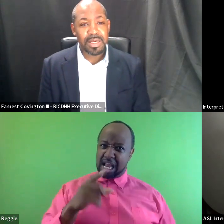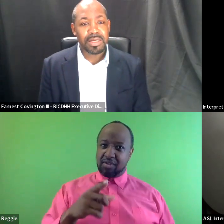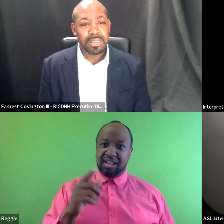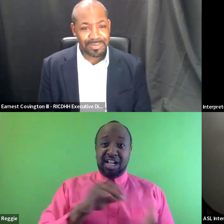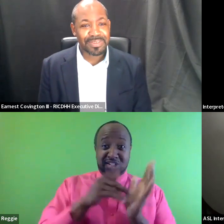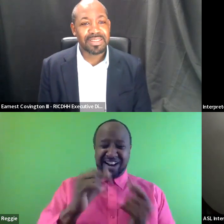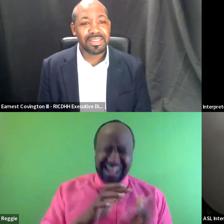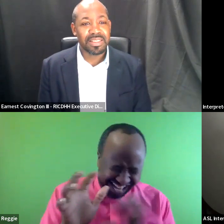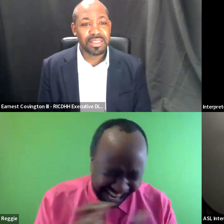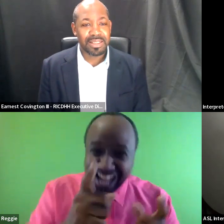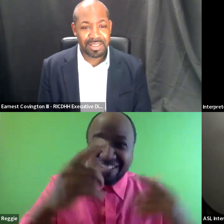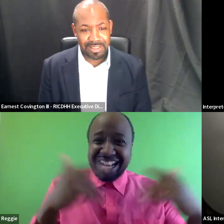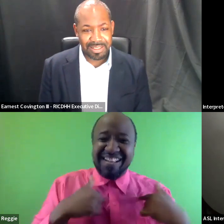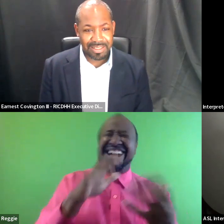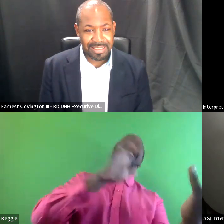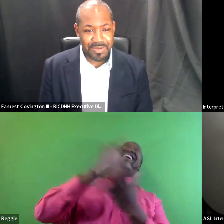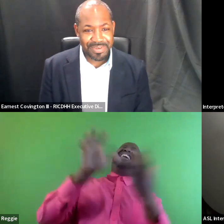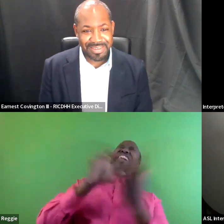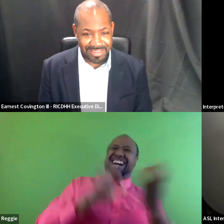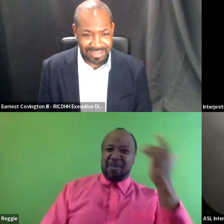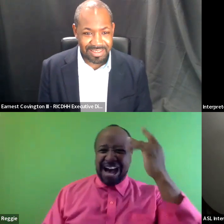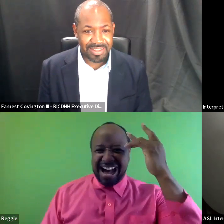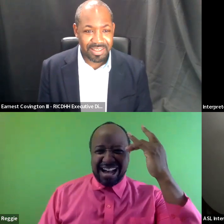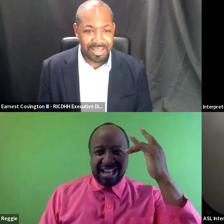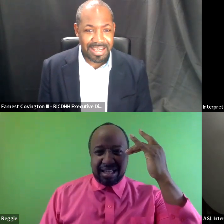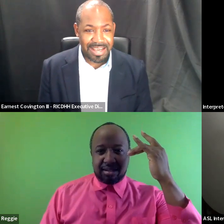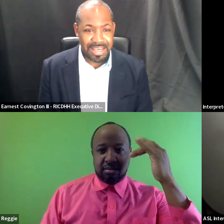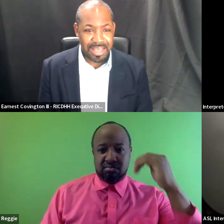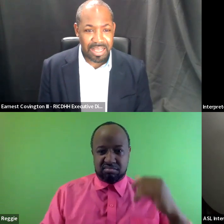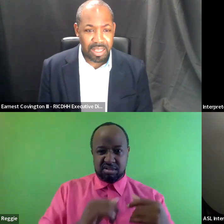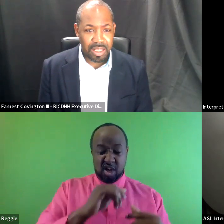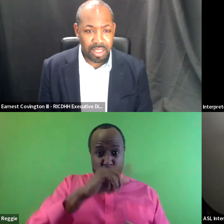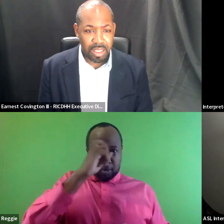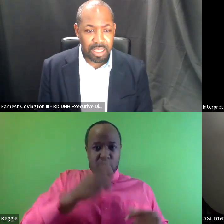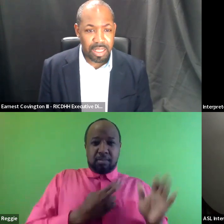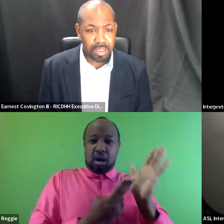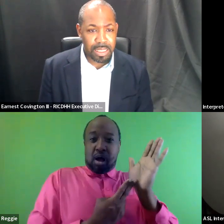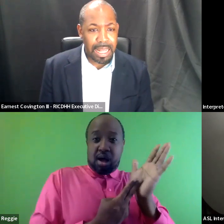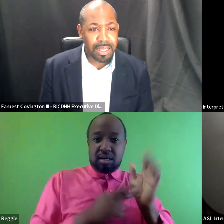good relationship. I'm a little bit scared of you right now. What can I do? And they cracked up.